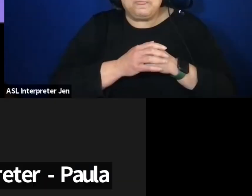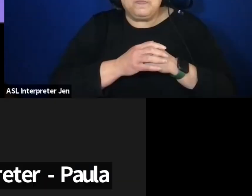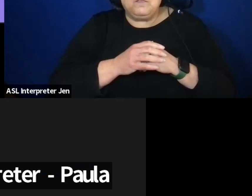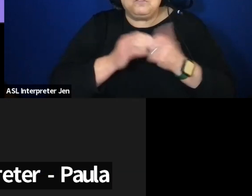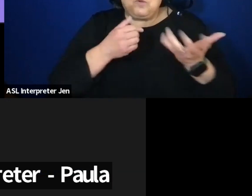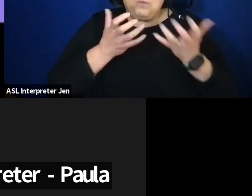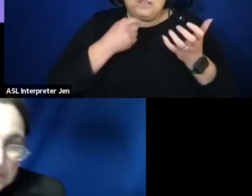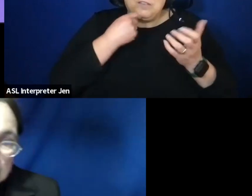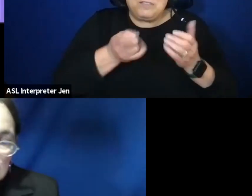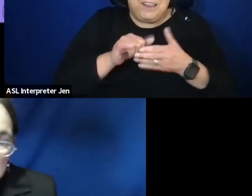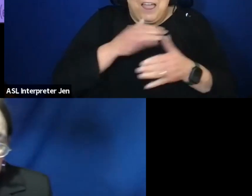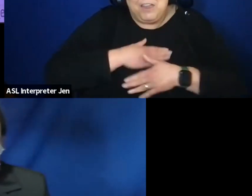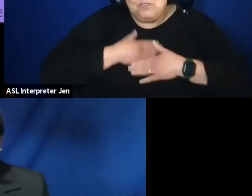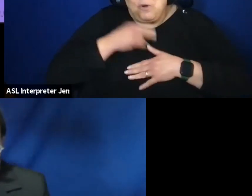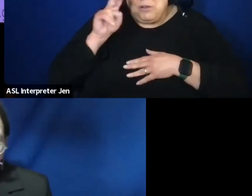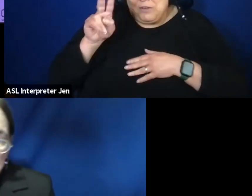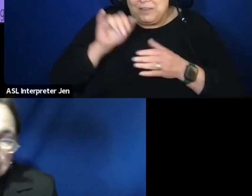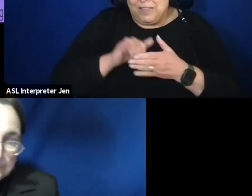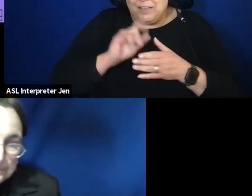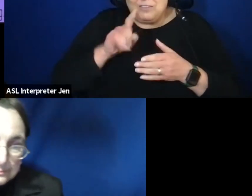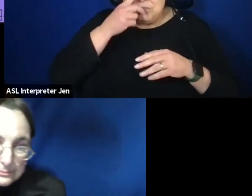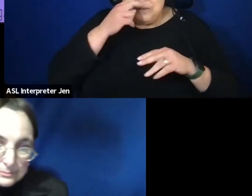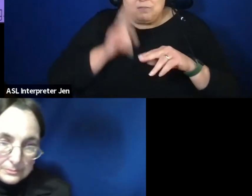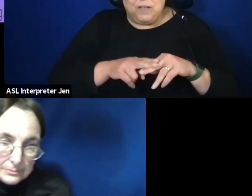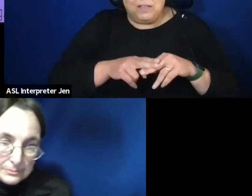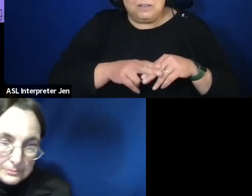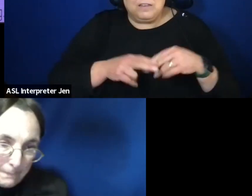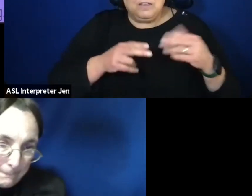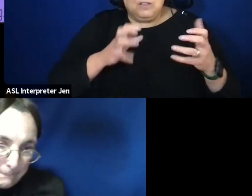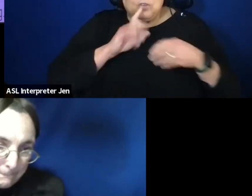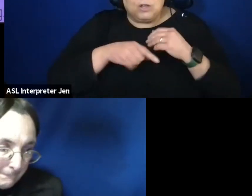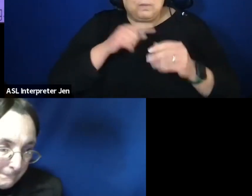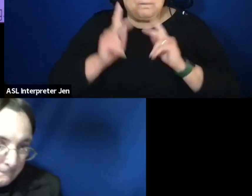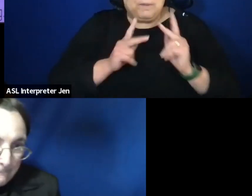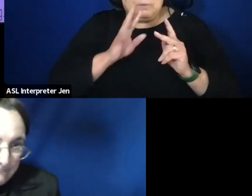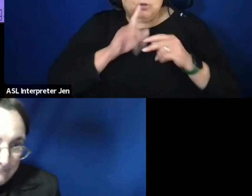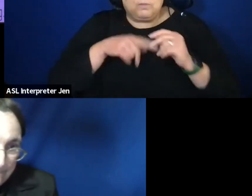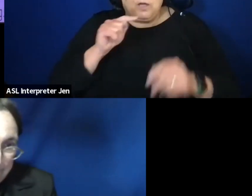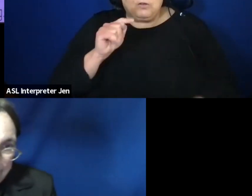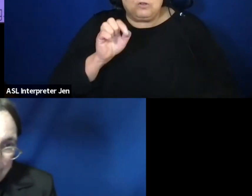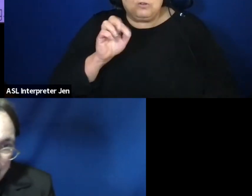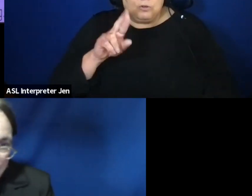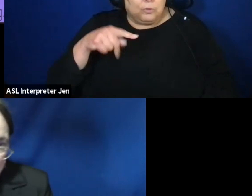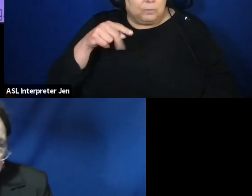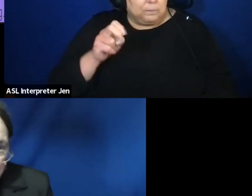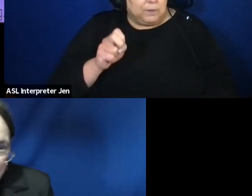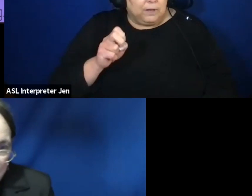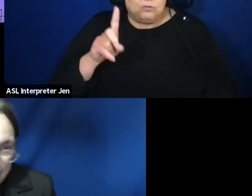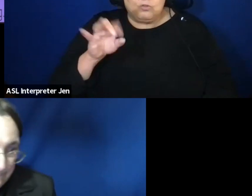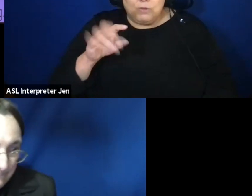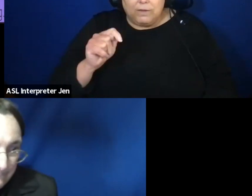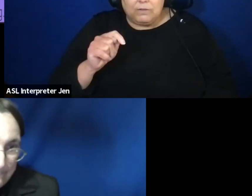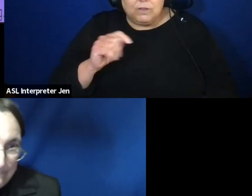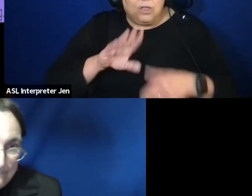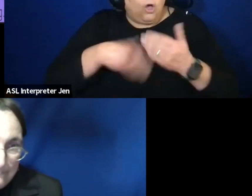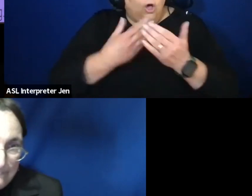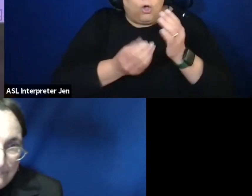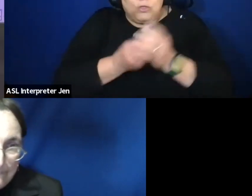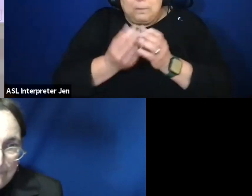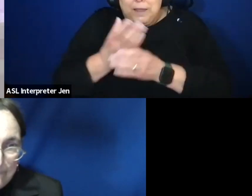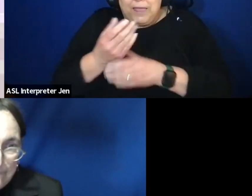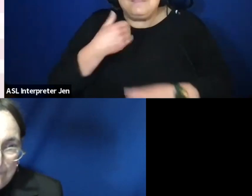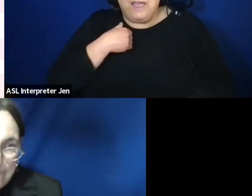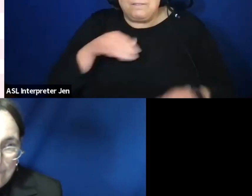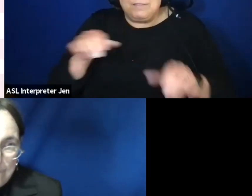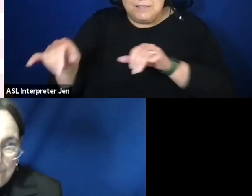looking at. It's just for fun to show this to some people who are complaining about a terpene drift, right? All those plants you see there, they all have terpenes. They all share the same